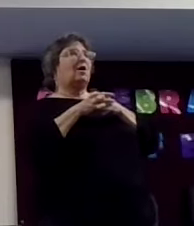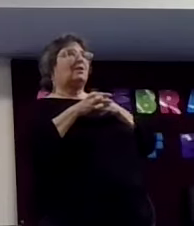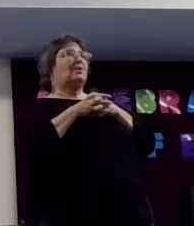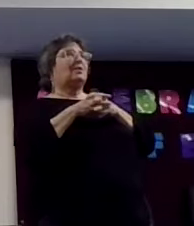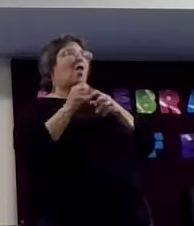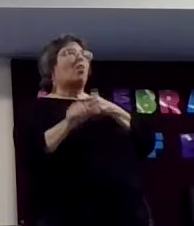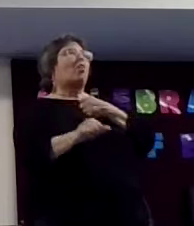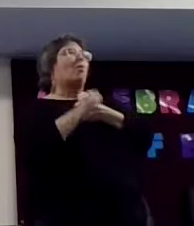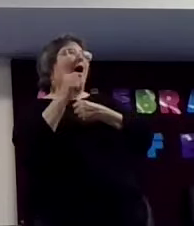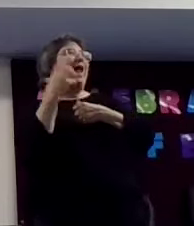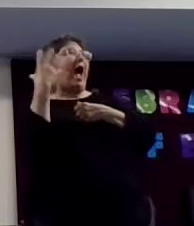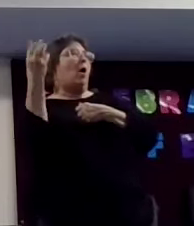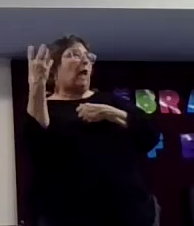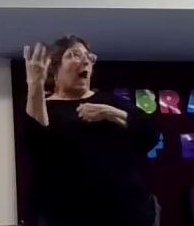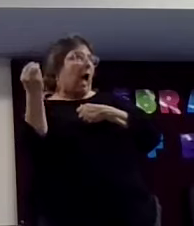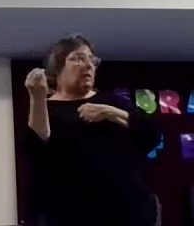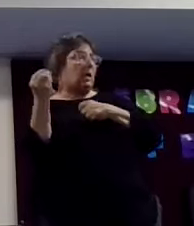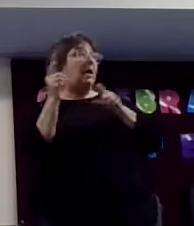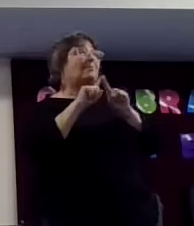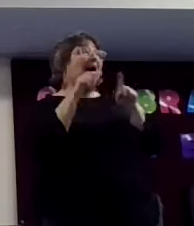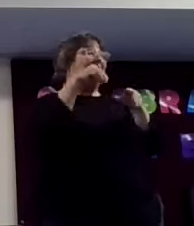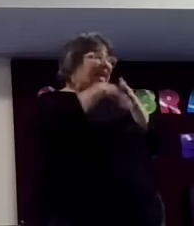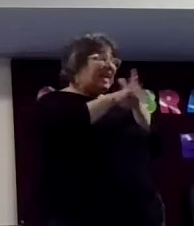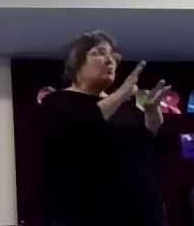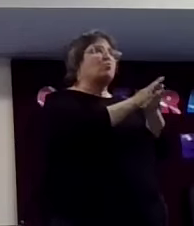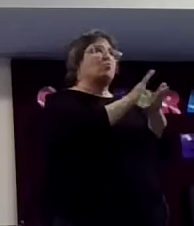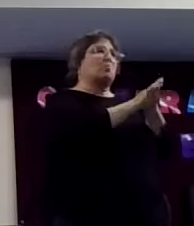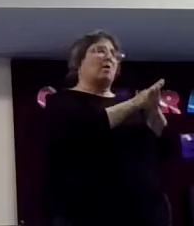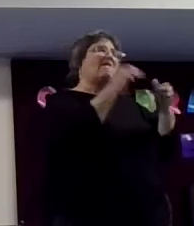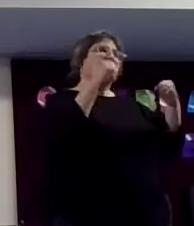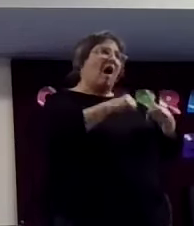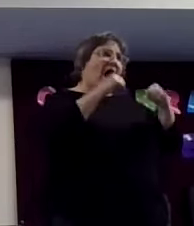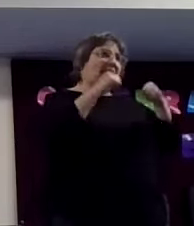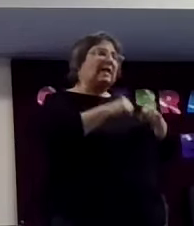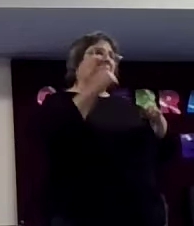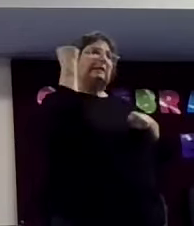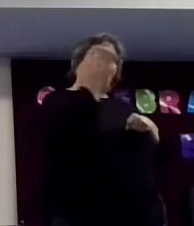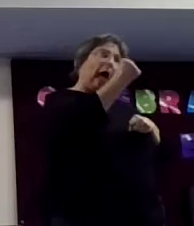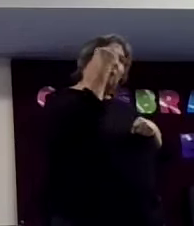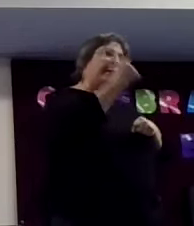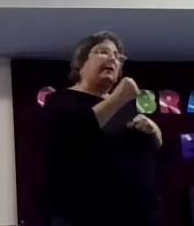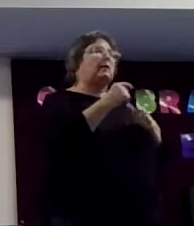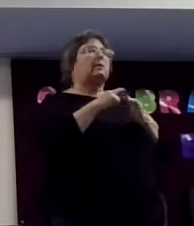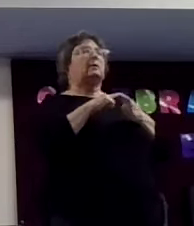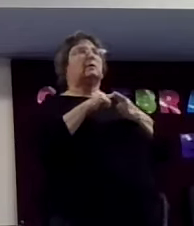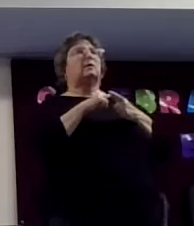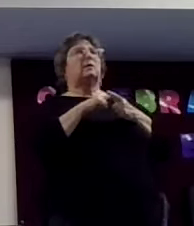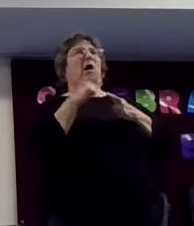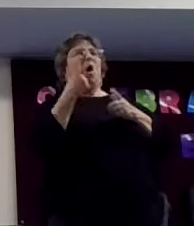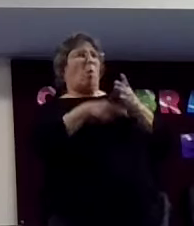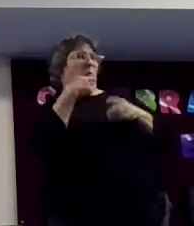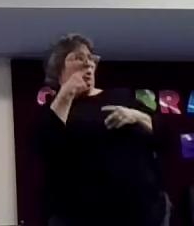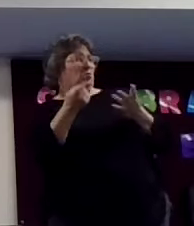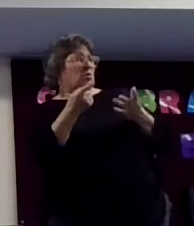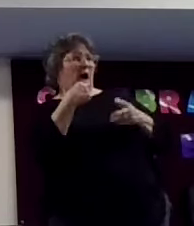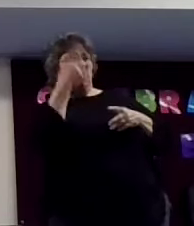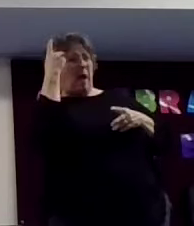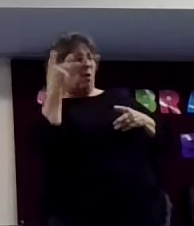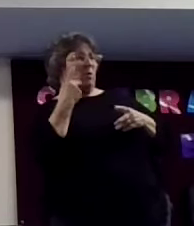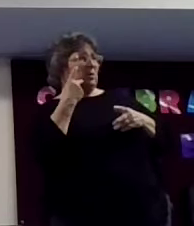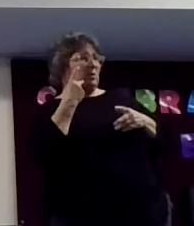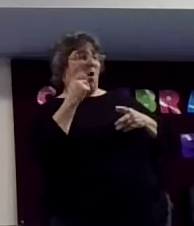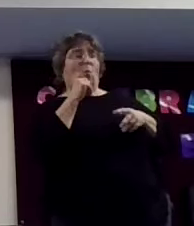issues from the outside, but also inside, school fighting, stabbings and all that. What would you say to